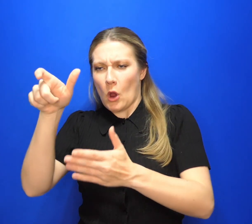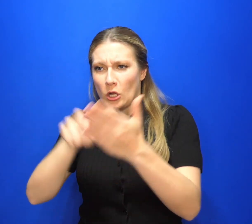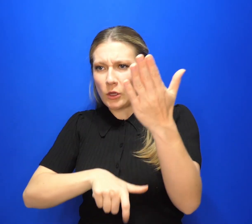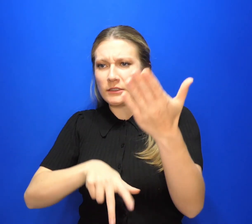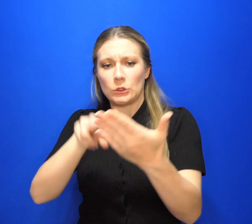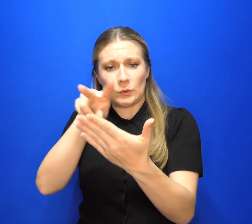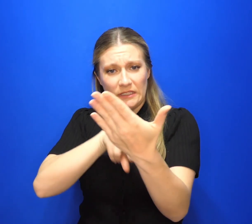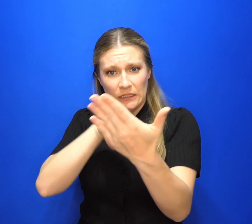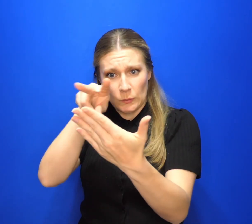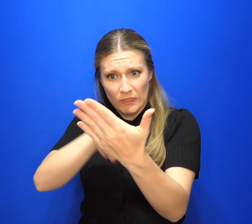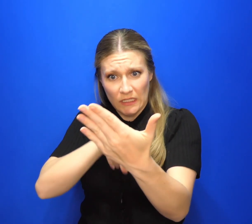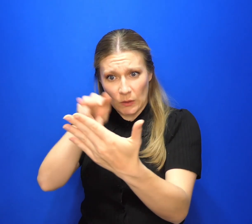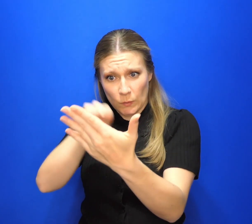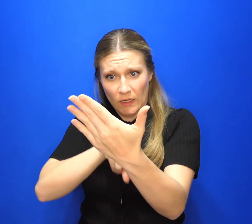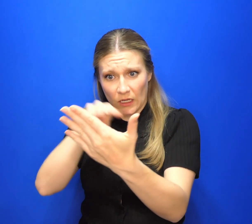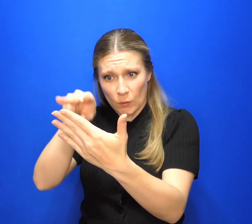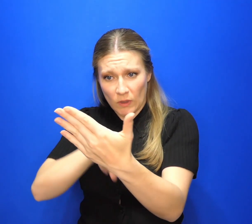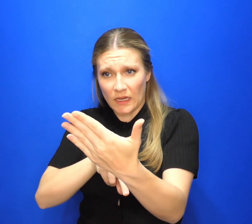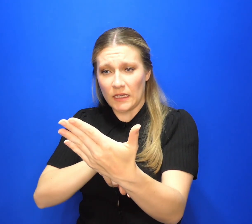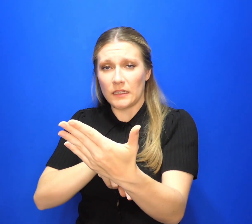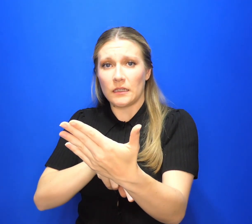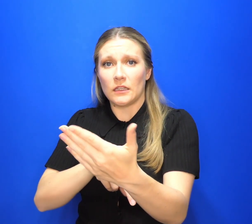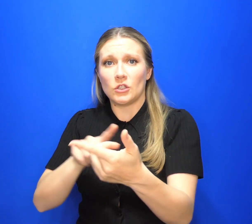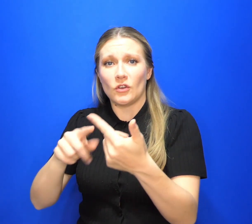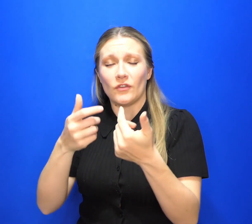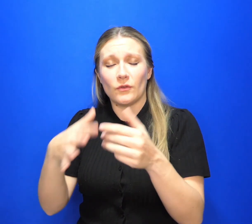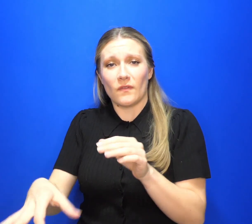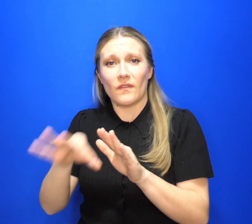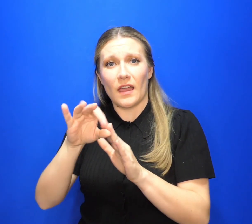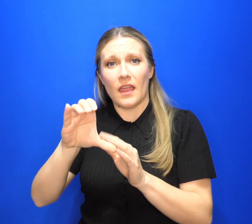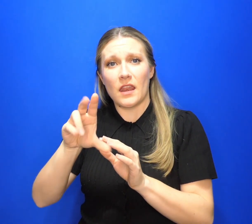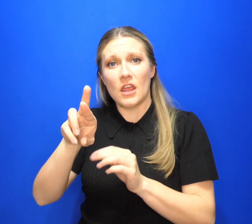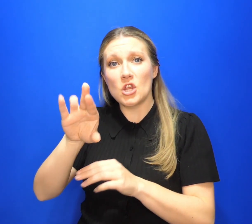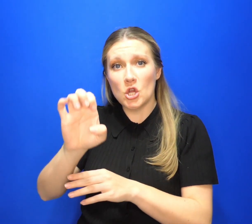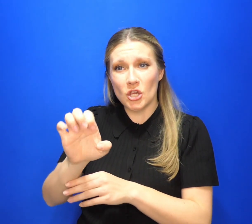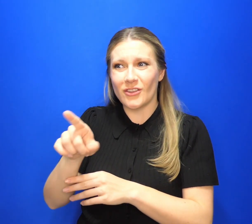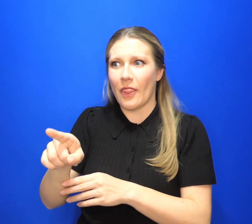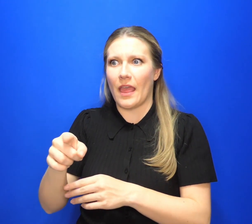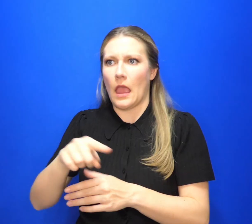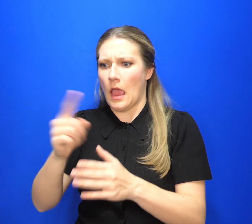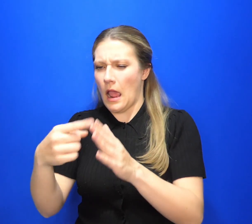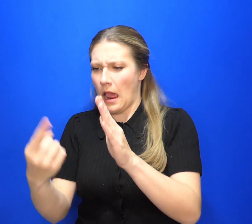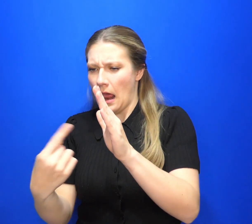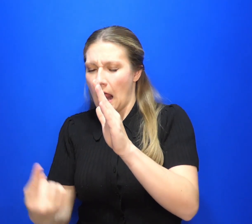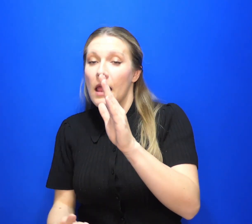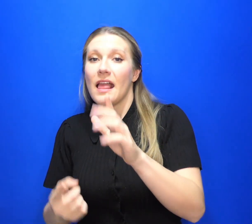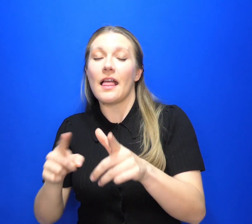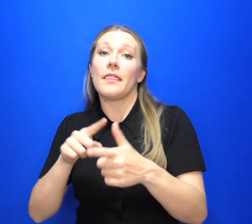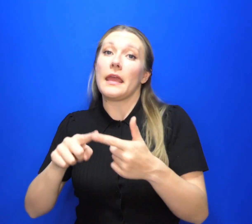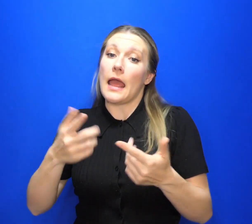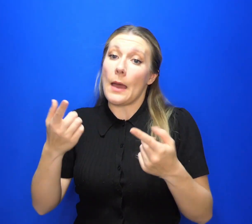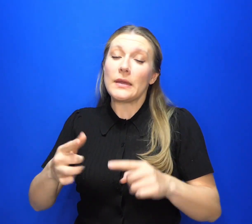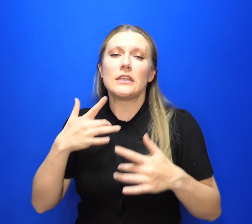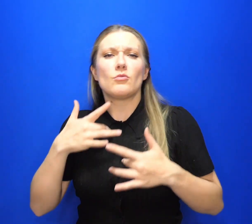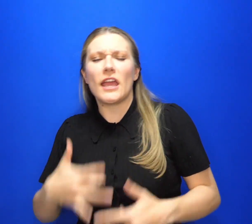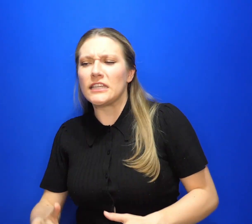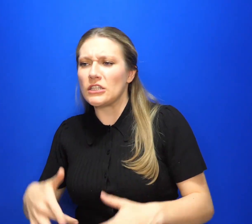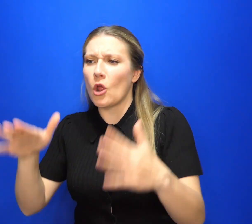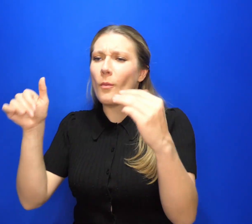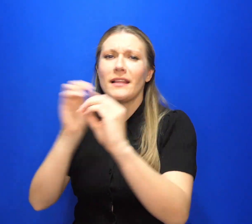supplements to prevent disease progression and everything. So they fell down a rabbit hole. Then they said they went into a depression, hopelessness,